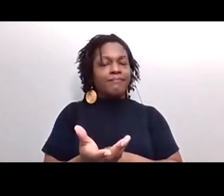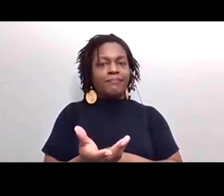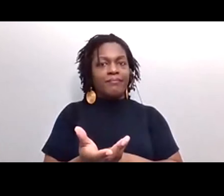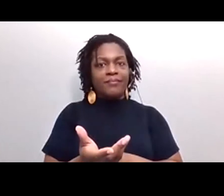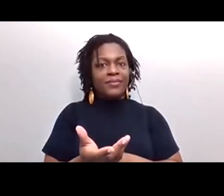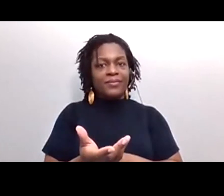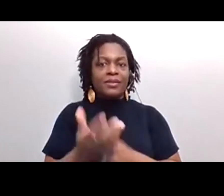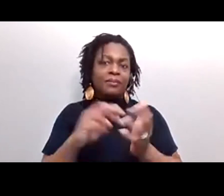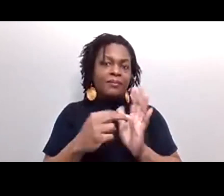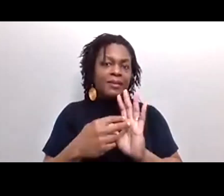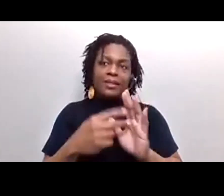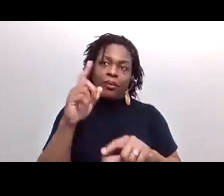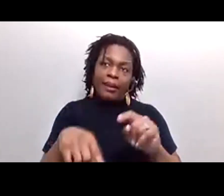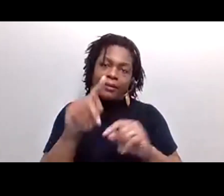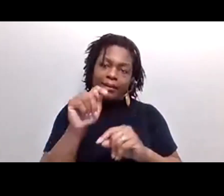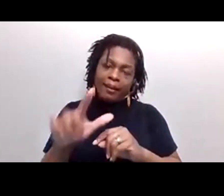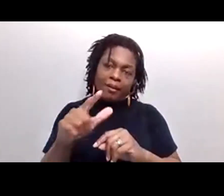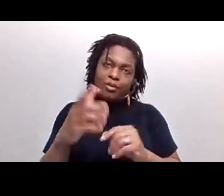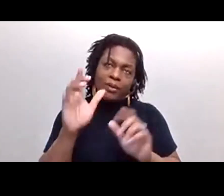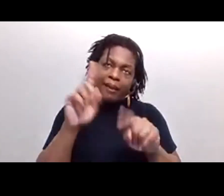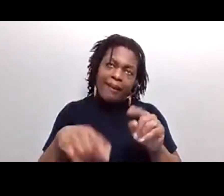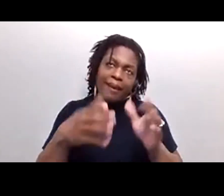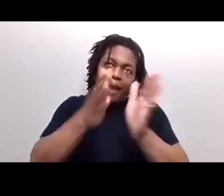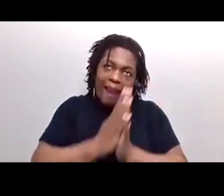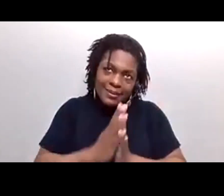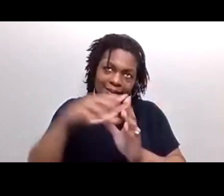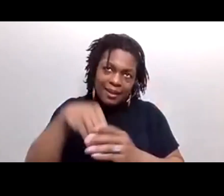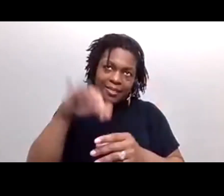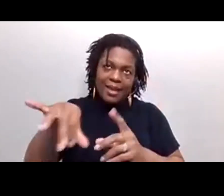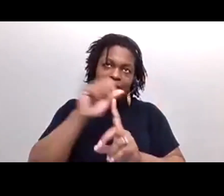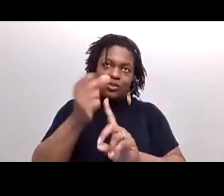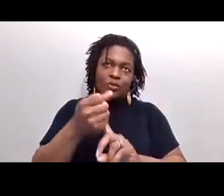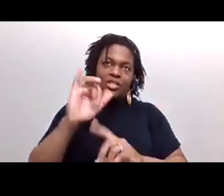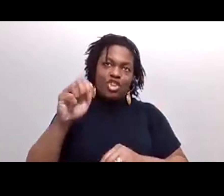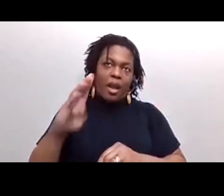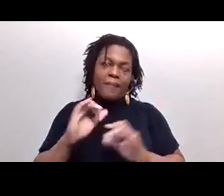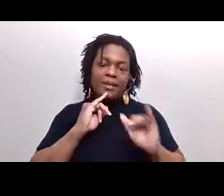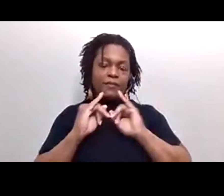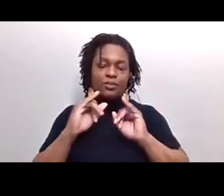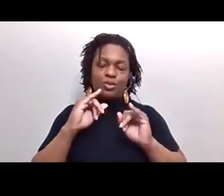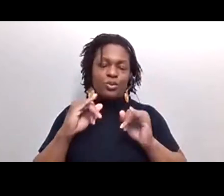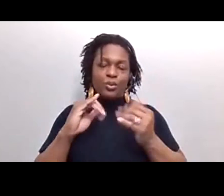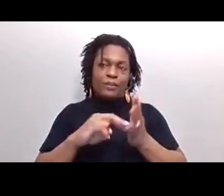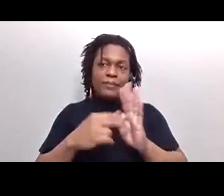which you typically can't do in a job interview kind of situation or an application.